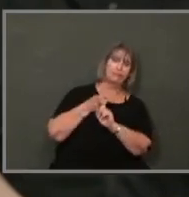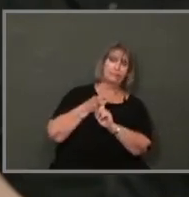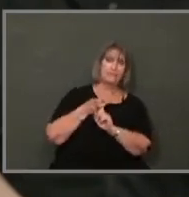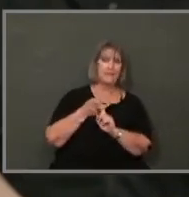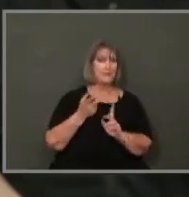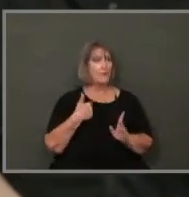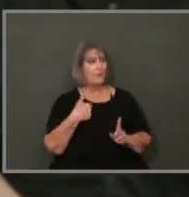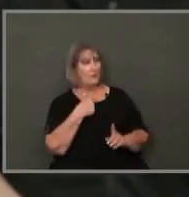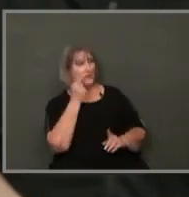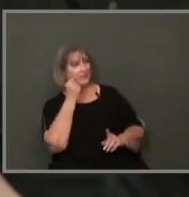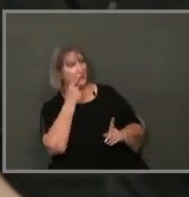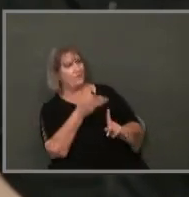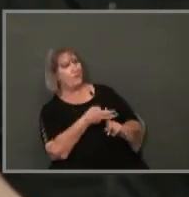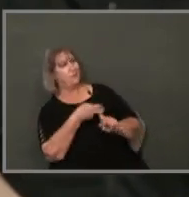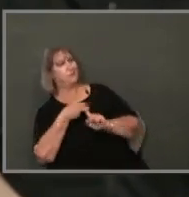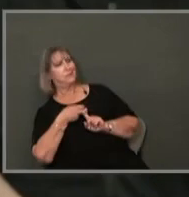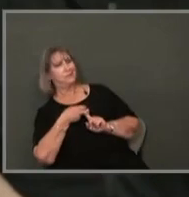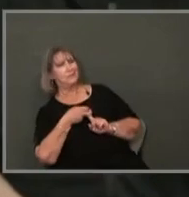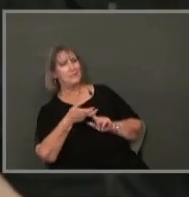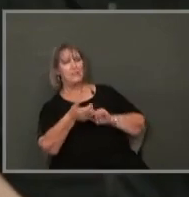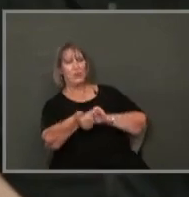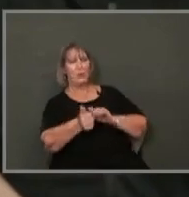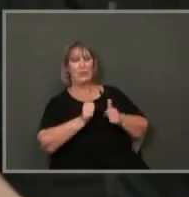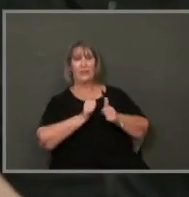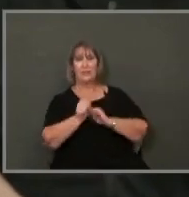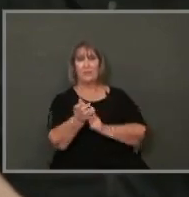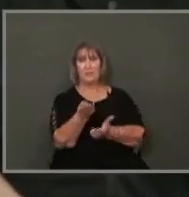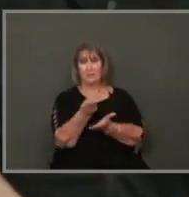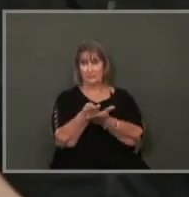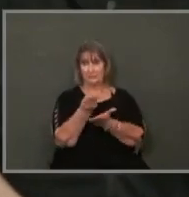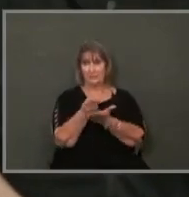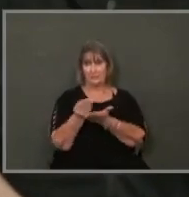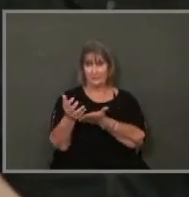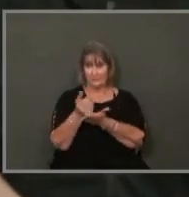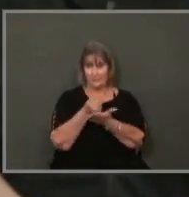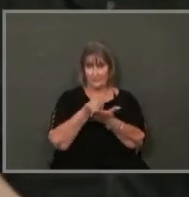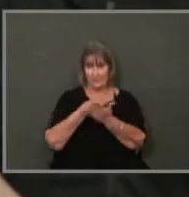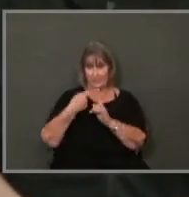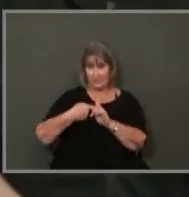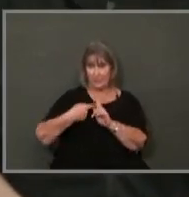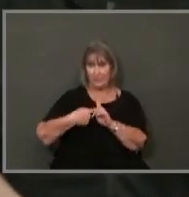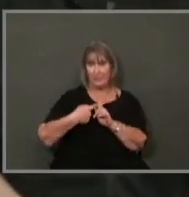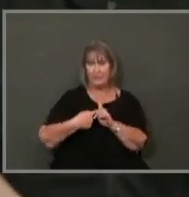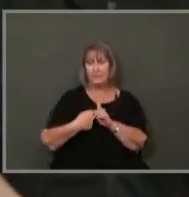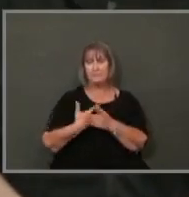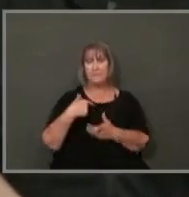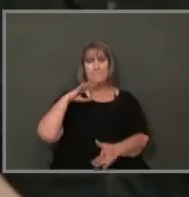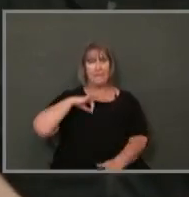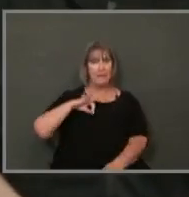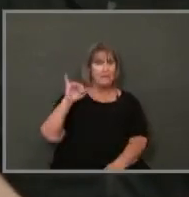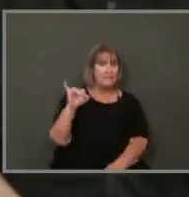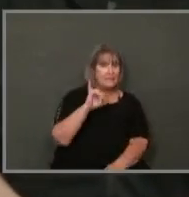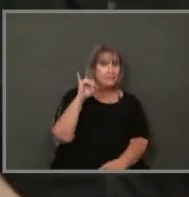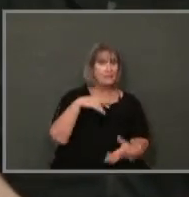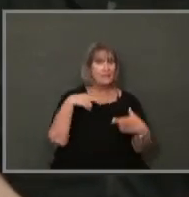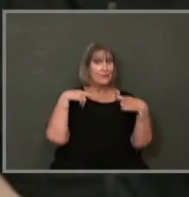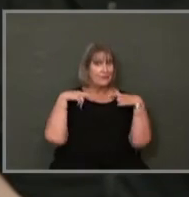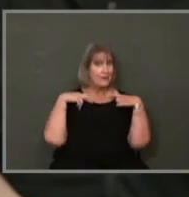SAPD, right? And so we compete not just with salaries and benefits, but we compete, with a whole bunch of